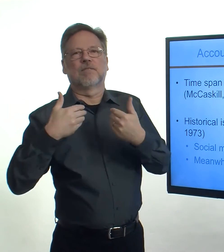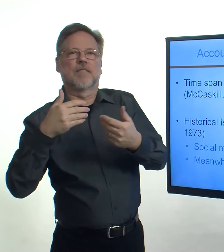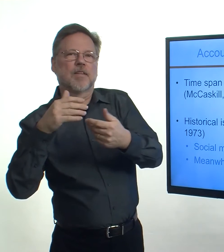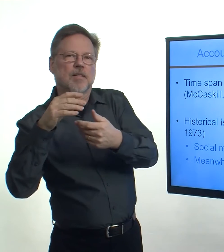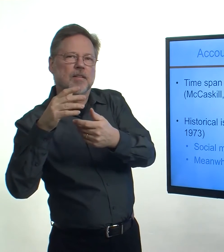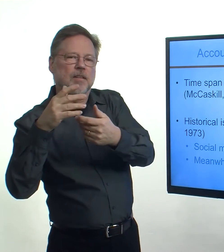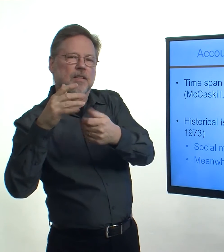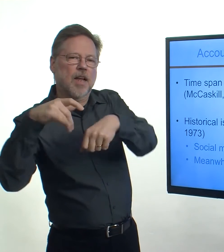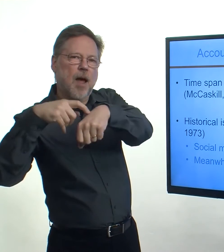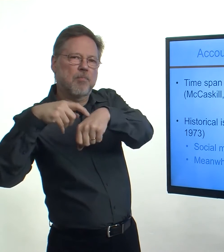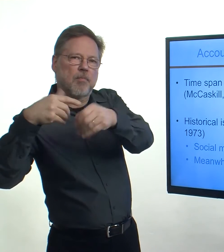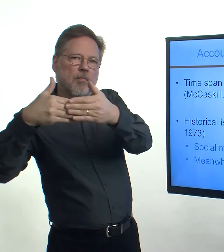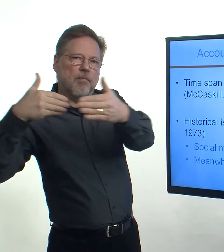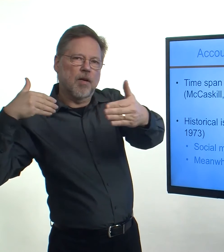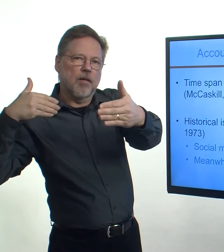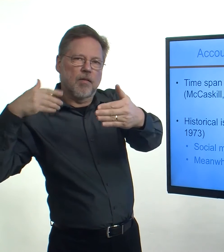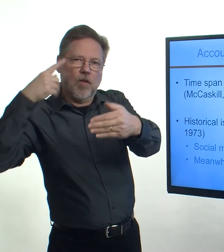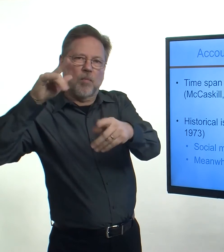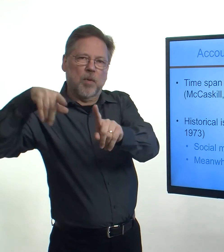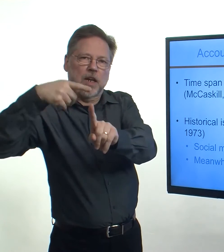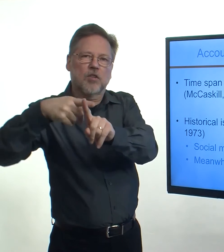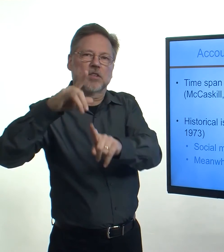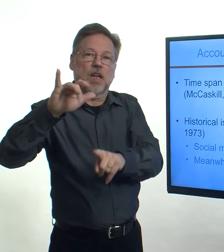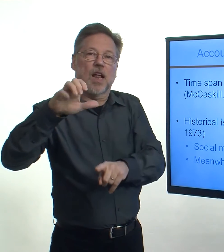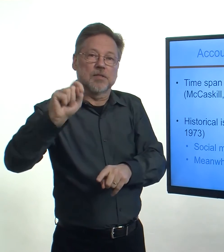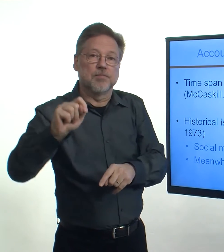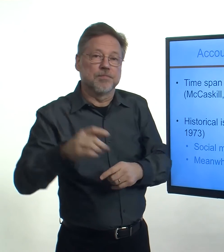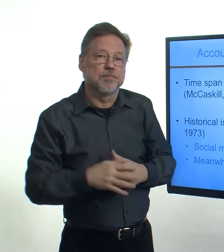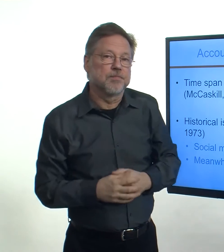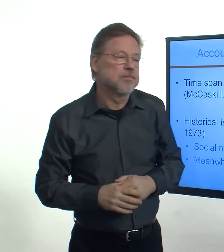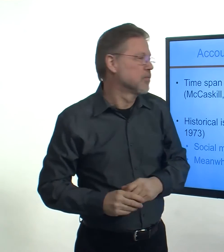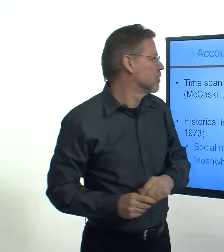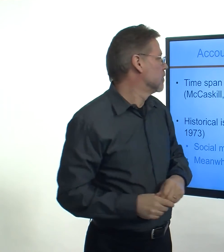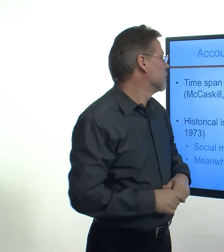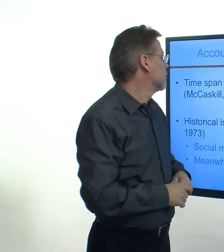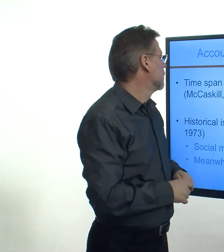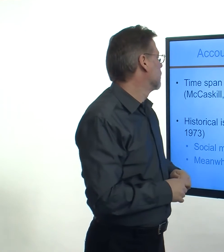because there can be a limited lifespan for a particular dialect.